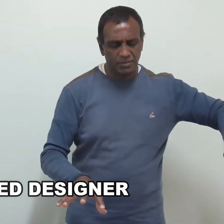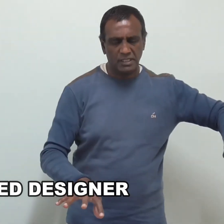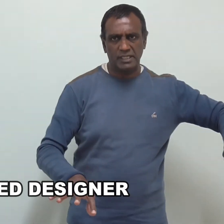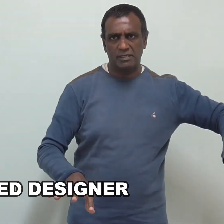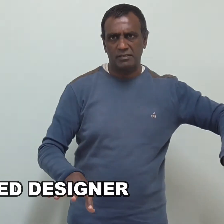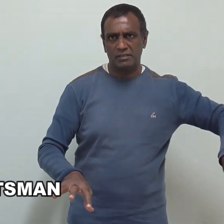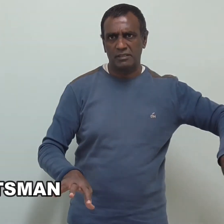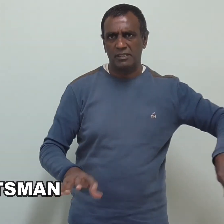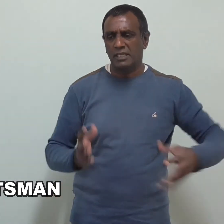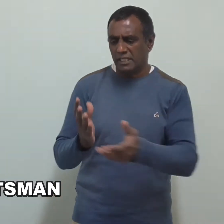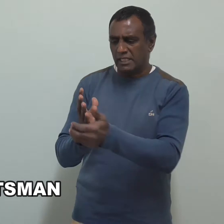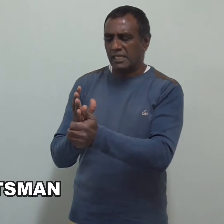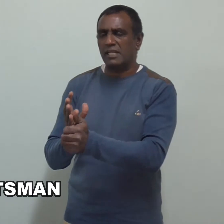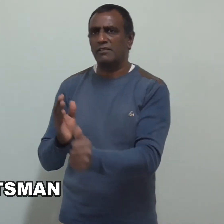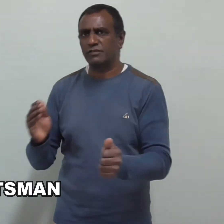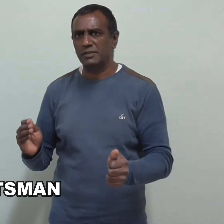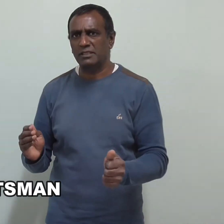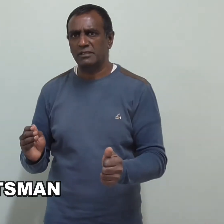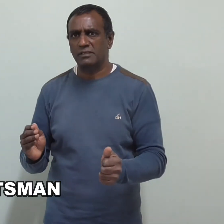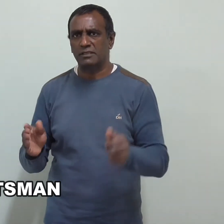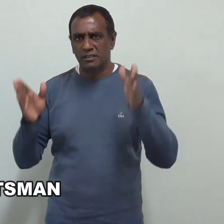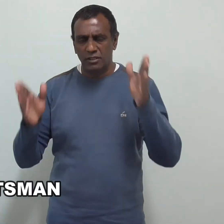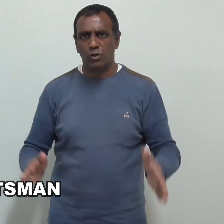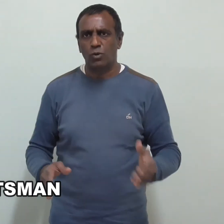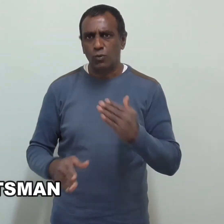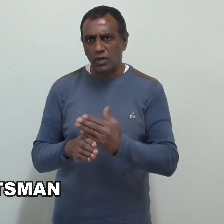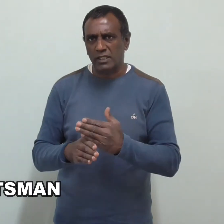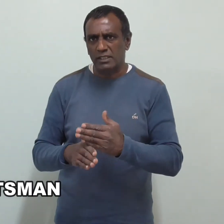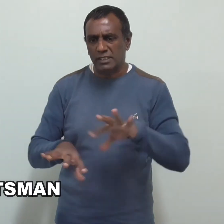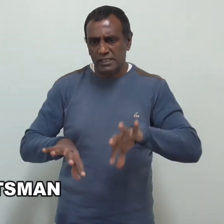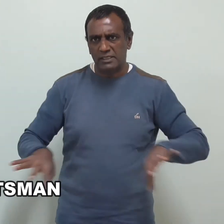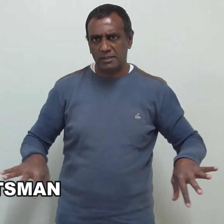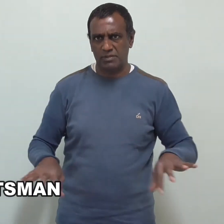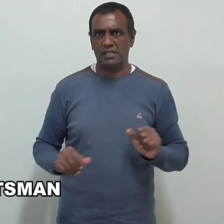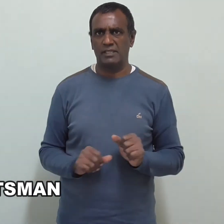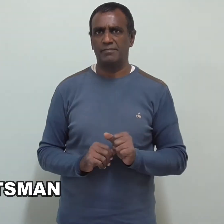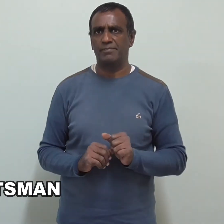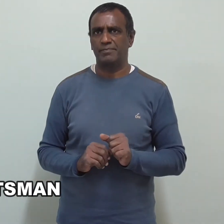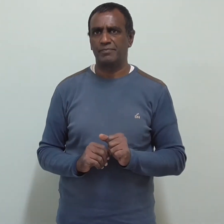separately. The craftsman worked separately.